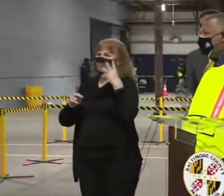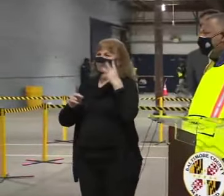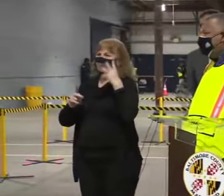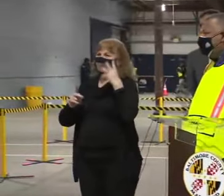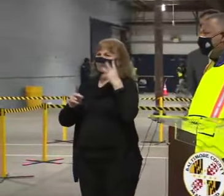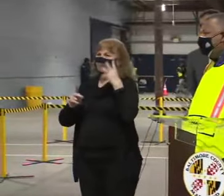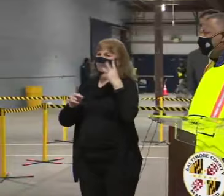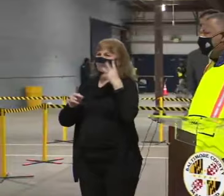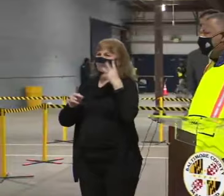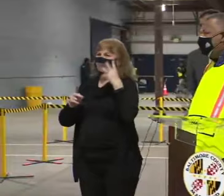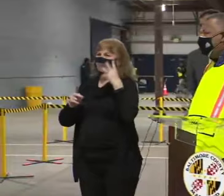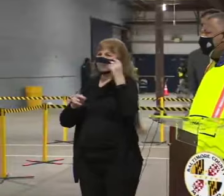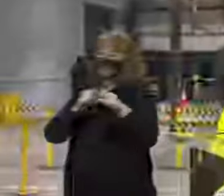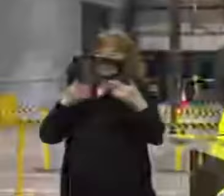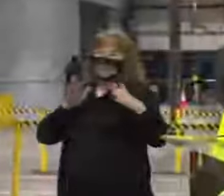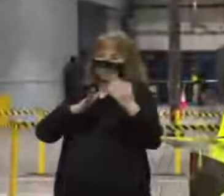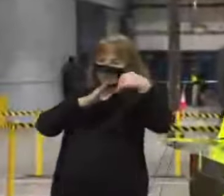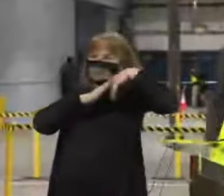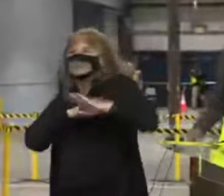register.